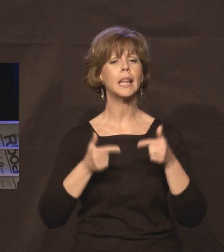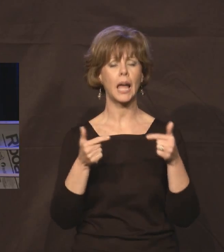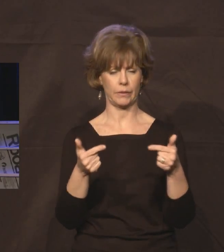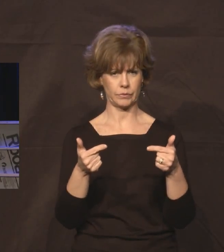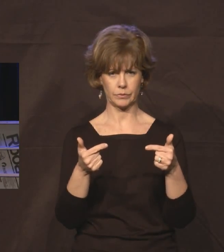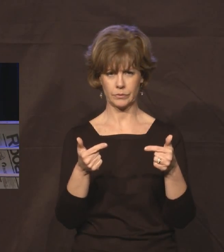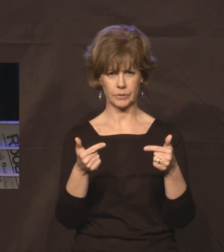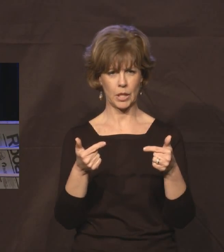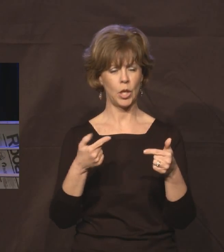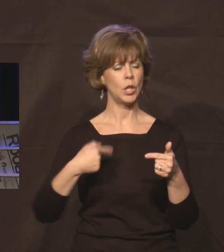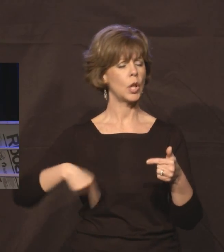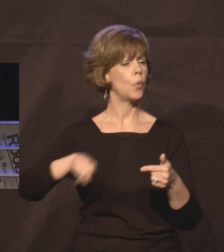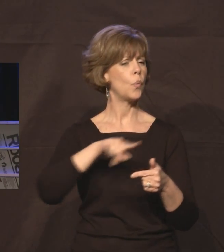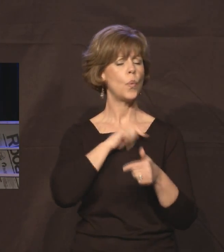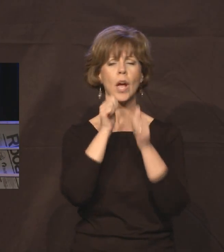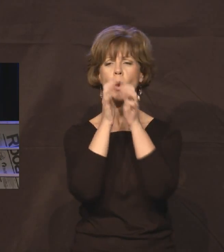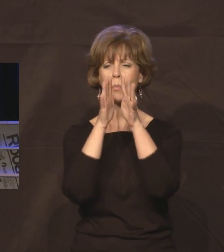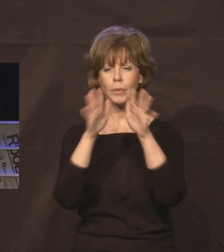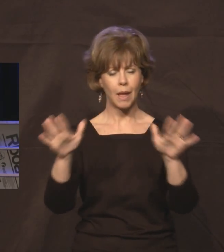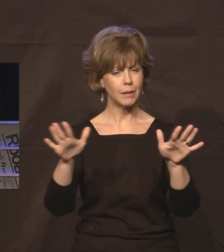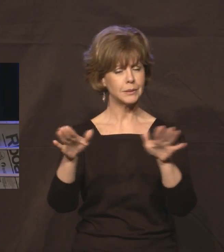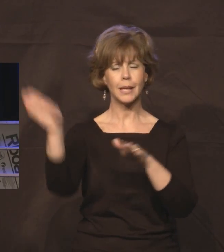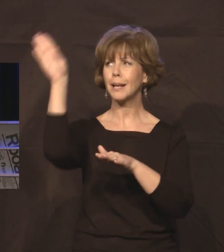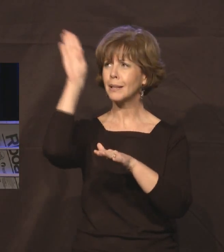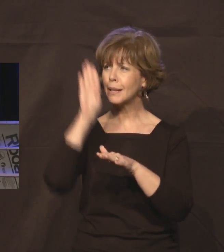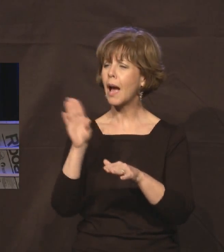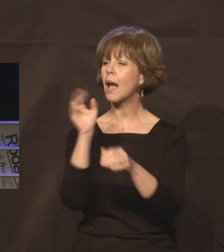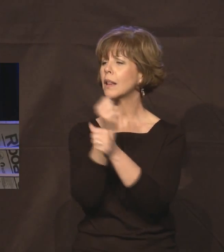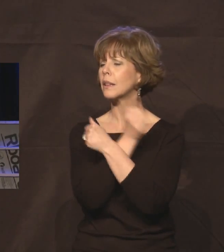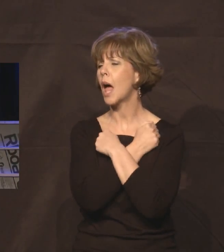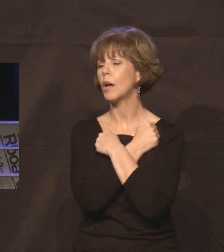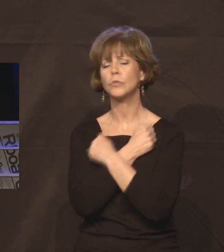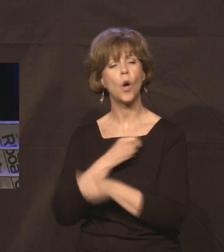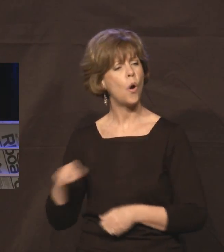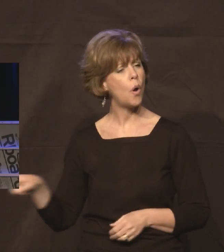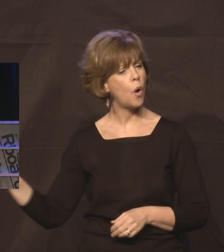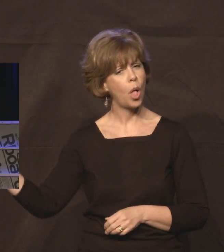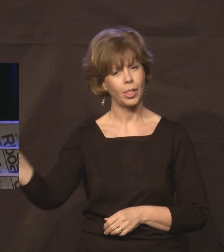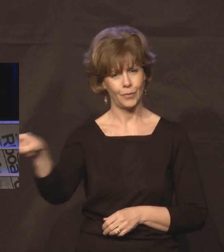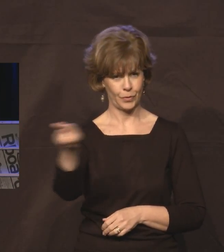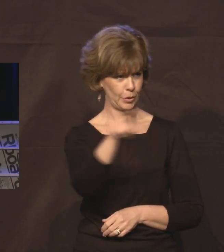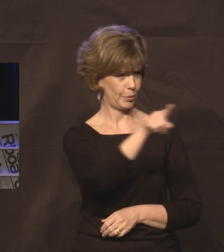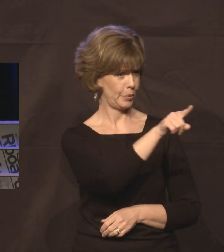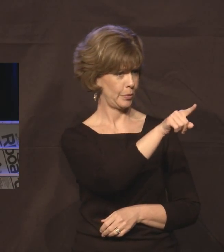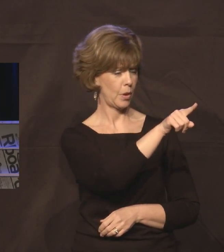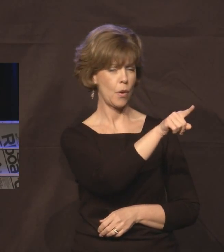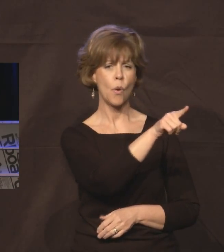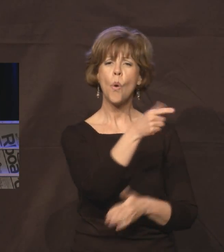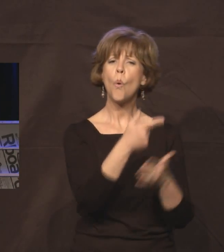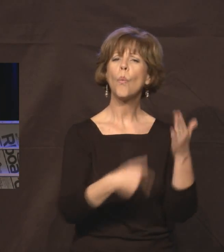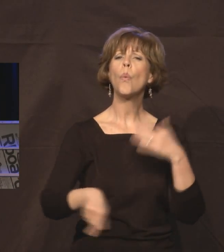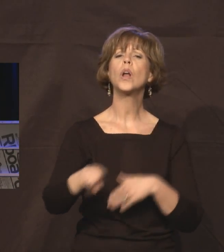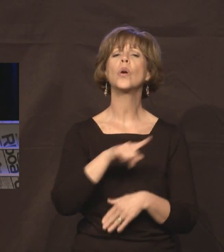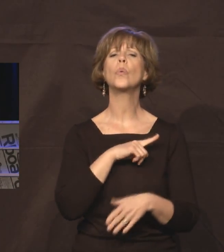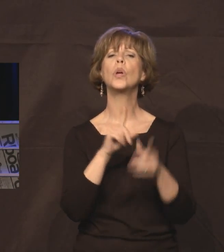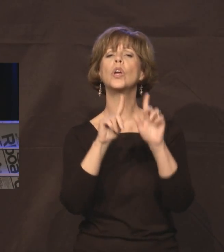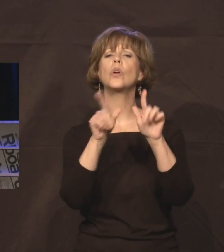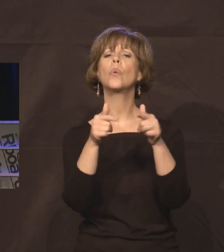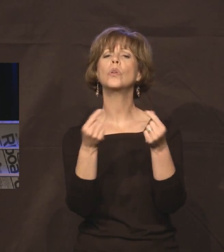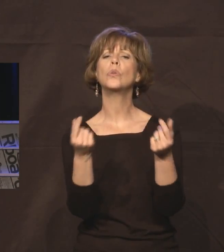made. God loves each and every one of you. And I think what it comes down to is what are we going to do with the life that we've been